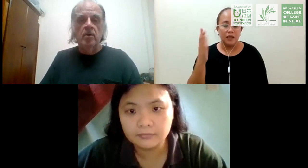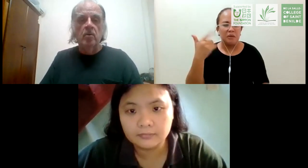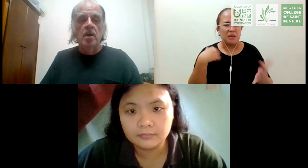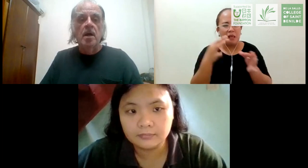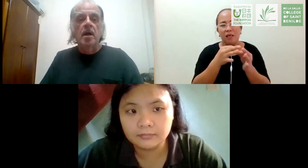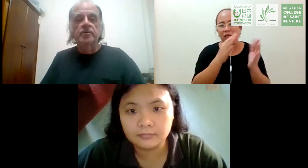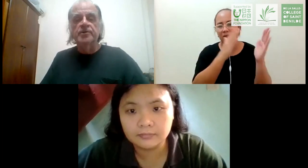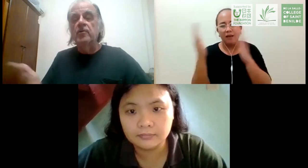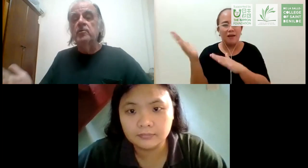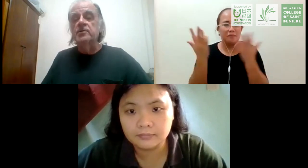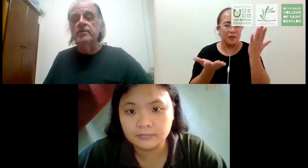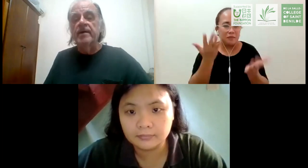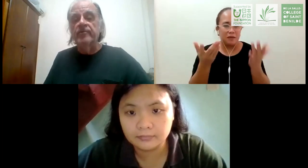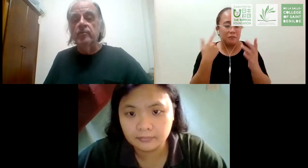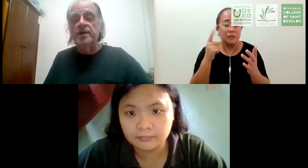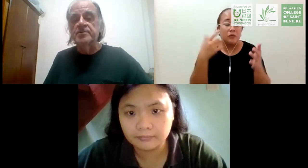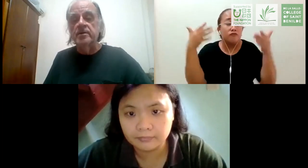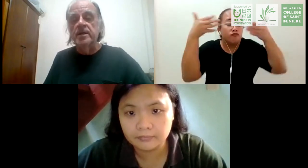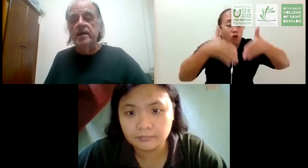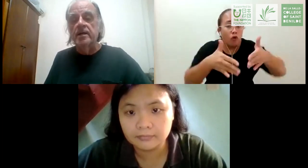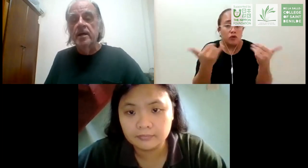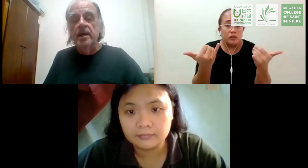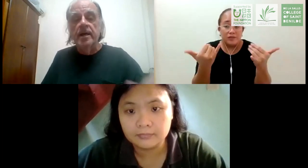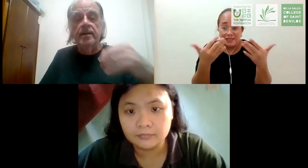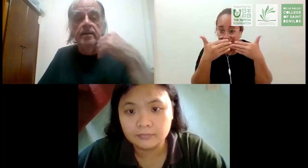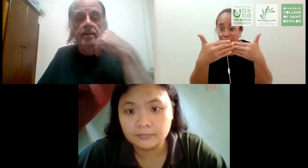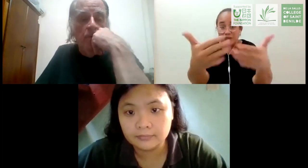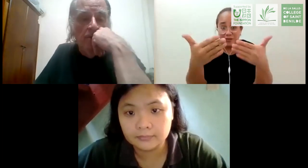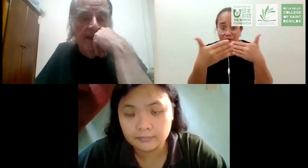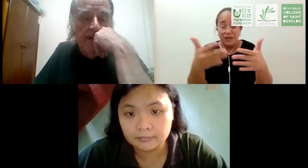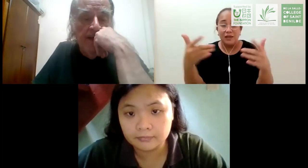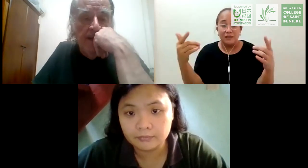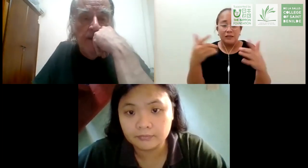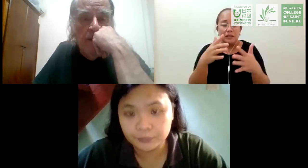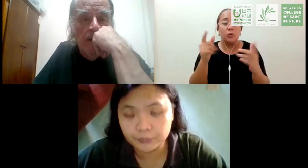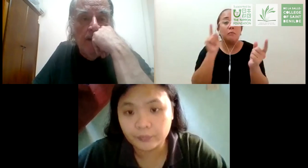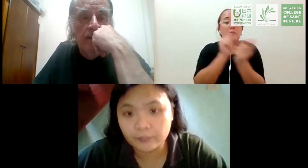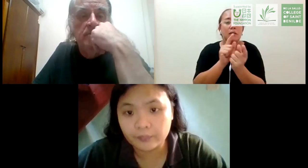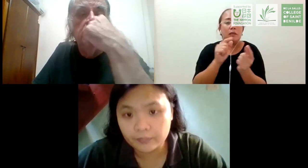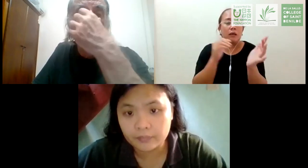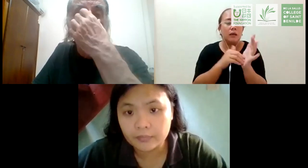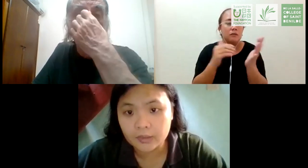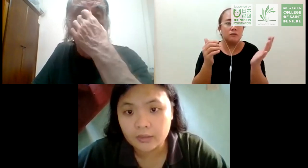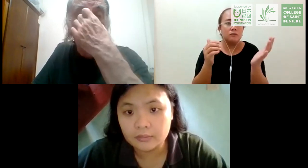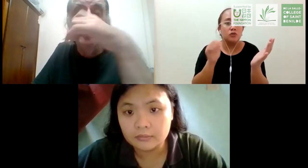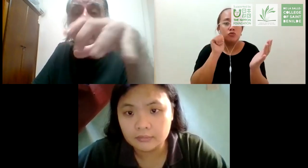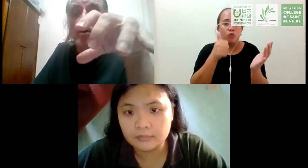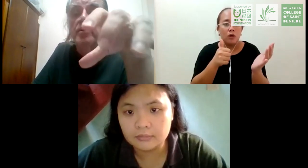So just focus on that for the rest of the day, and we'll meet again tomorrow. I'll